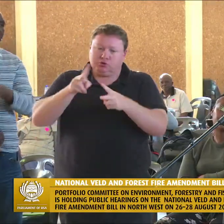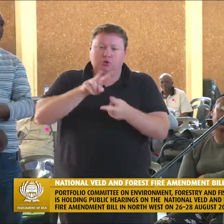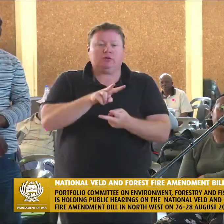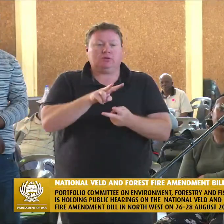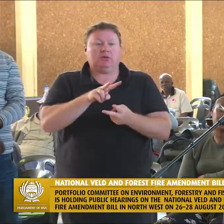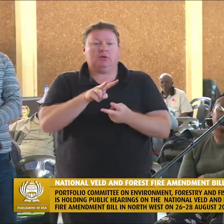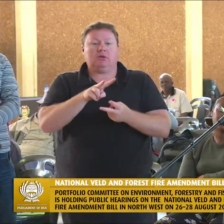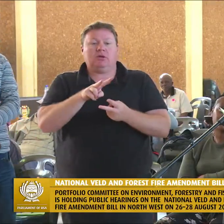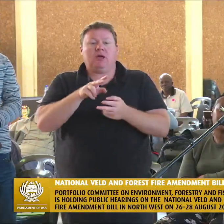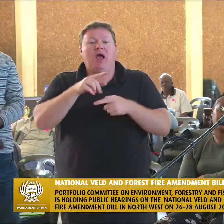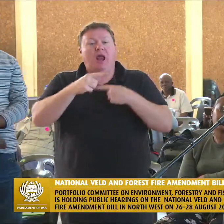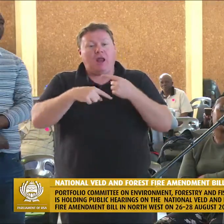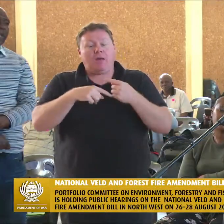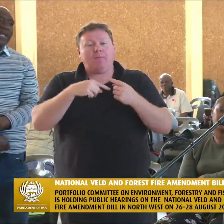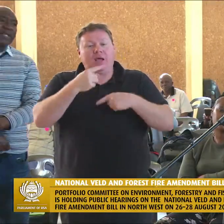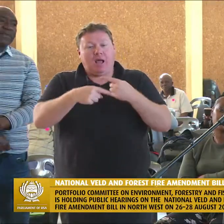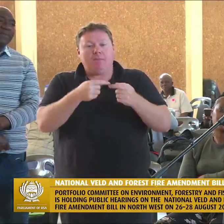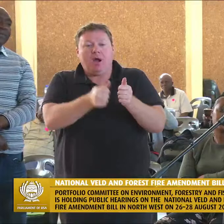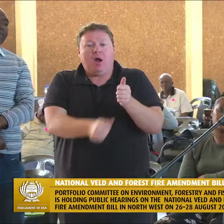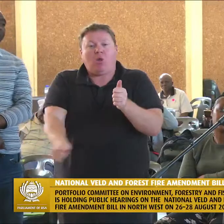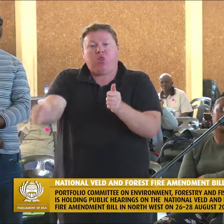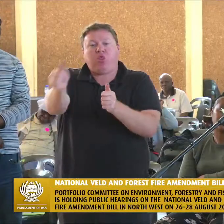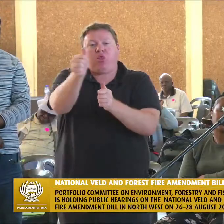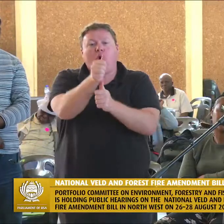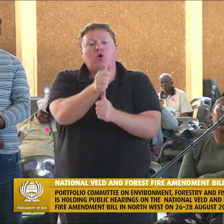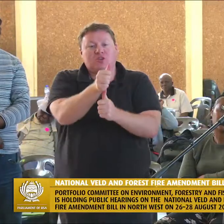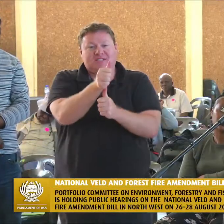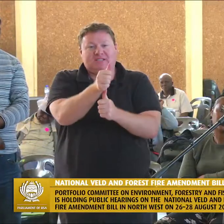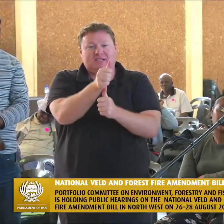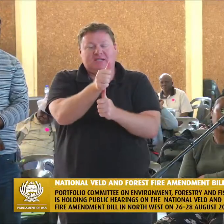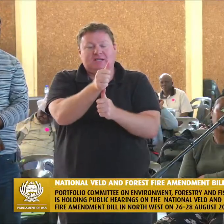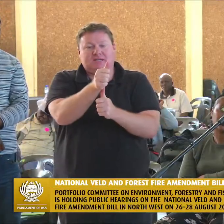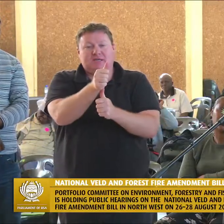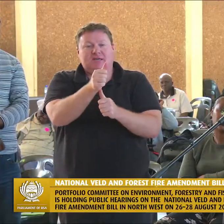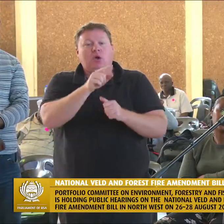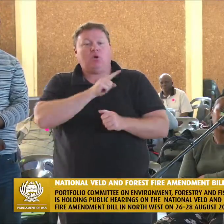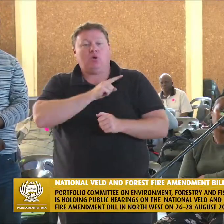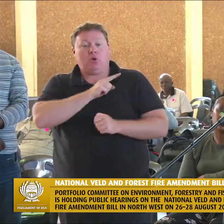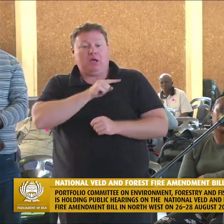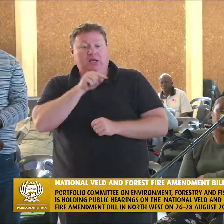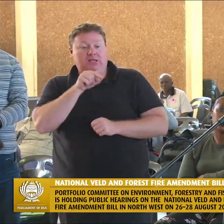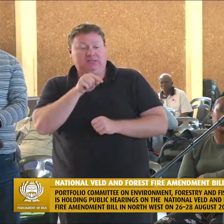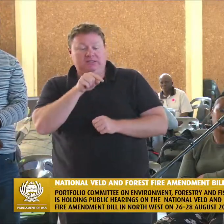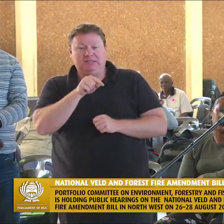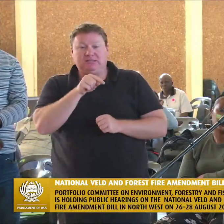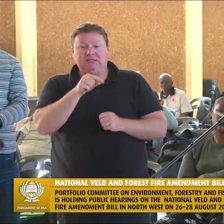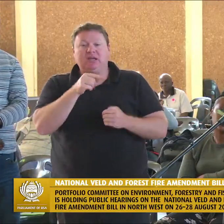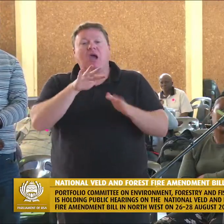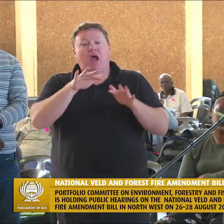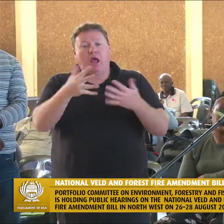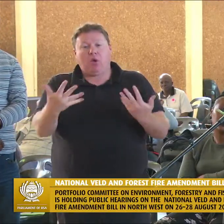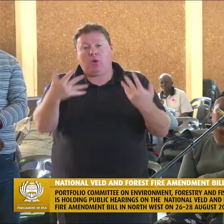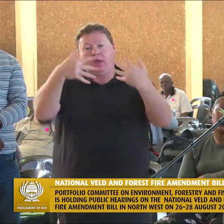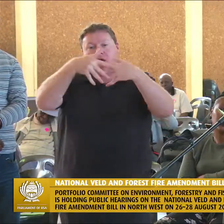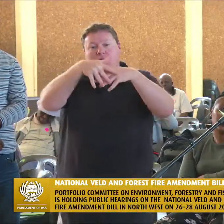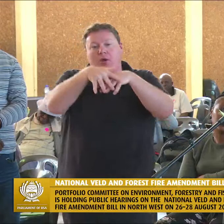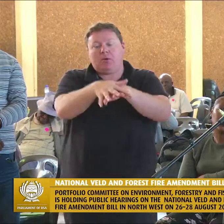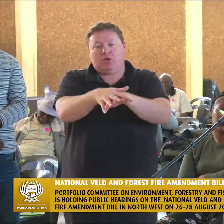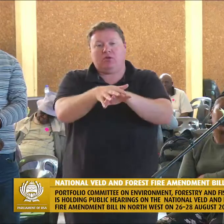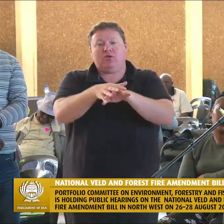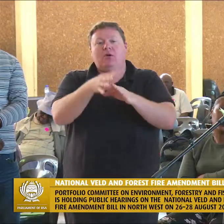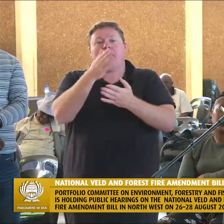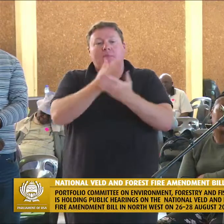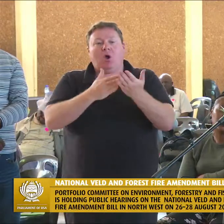protection authorities and subsequent to that we facilitate a process of incorporating them as state-owned